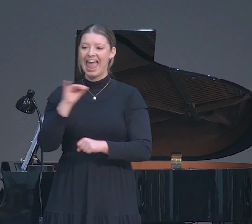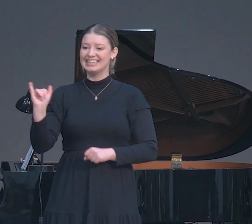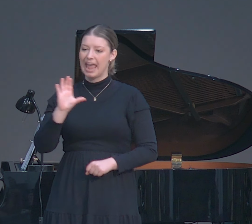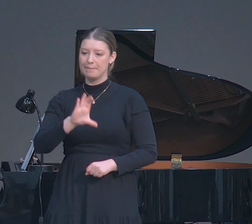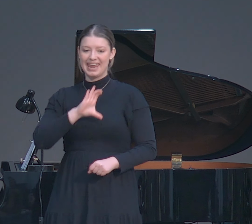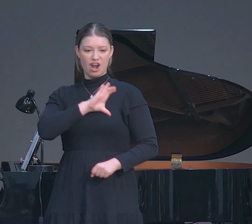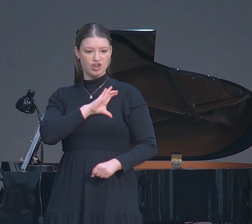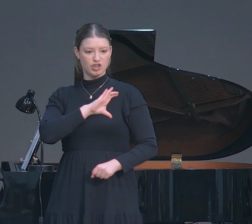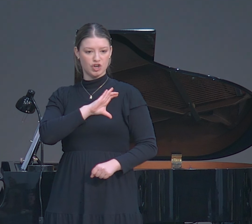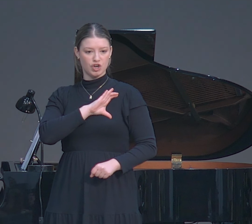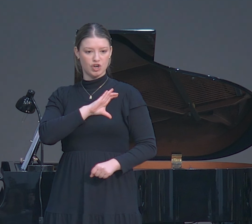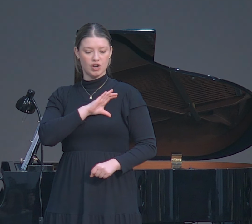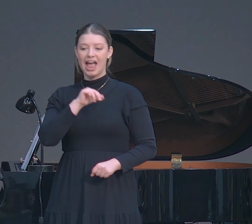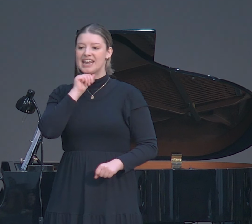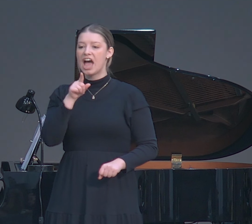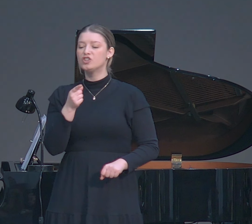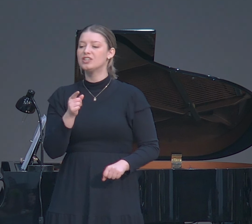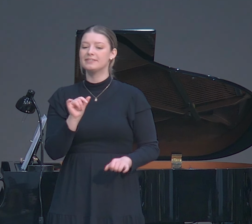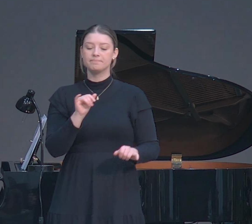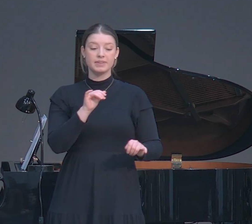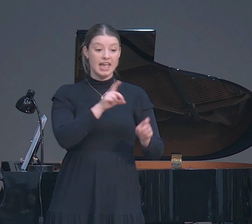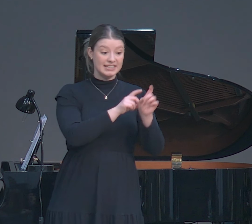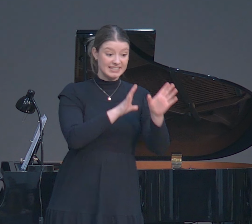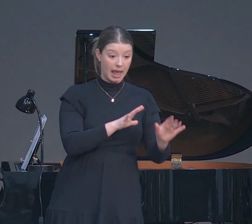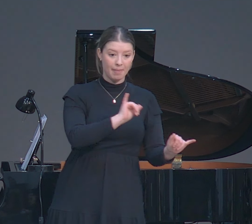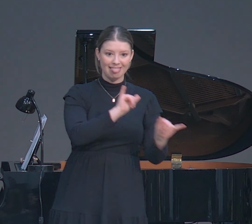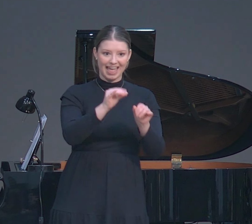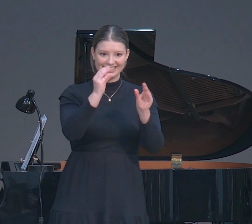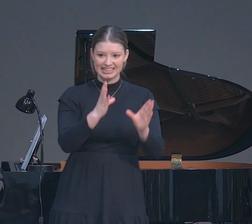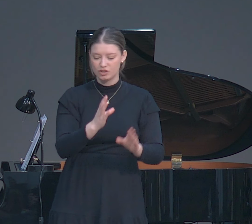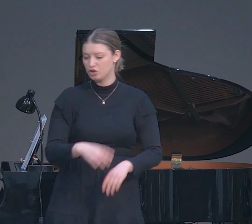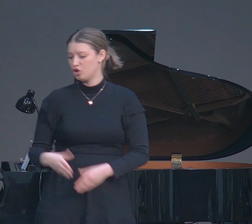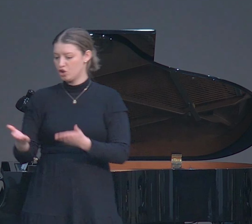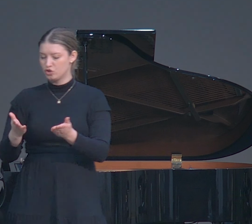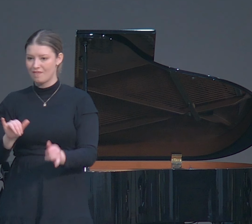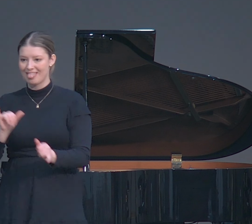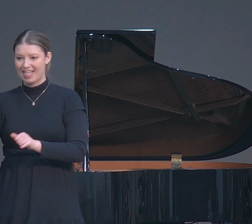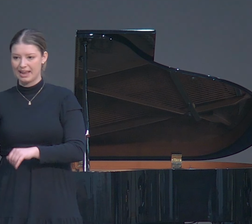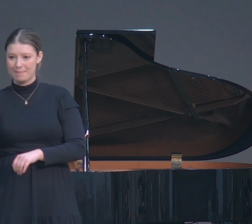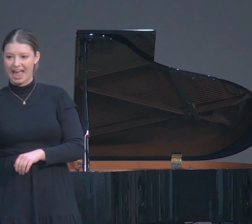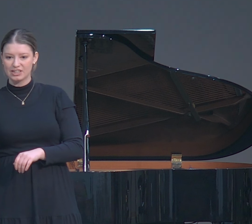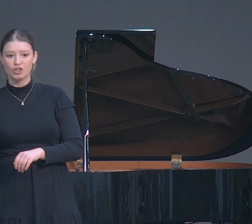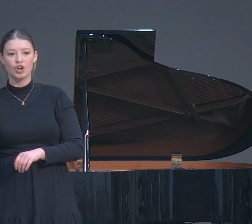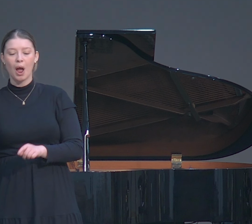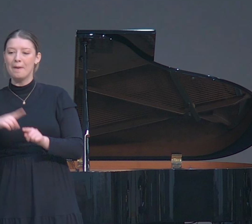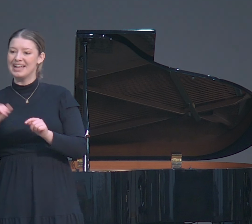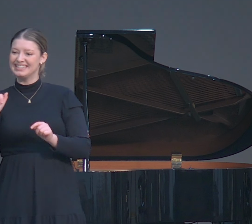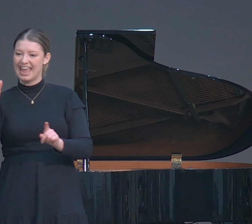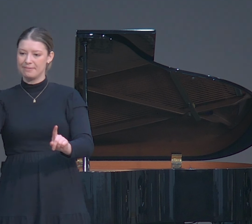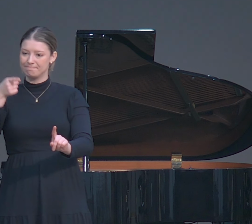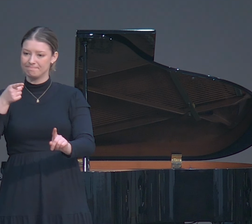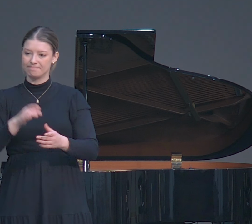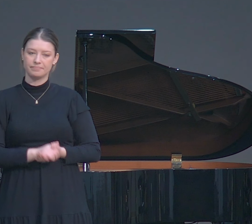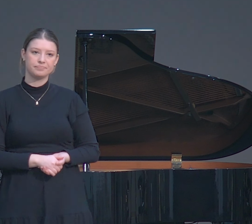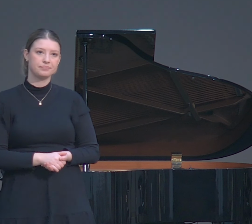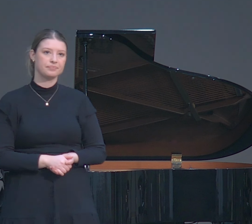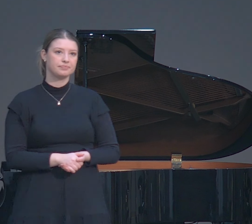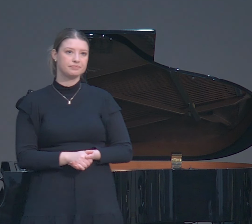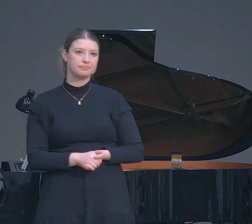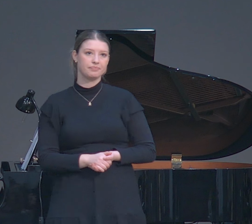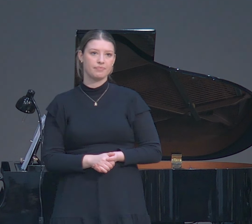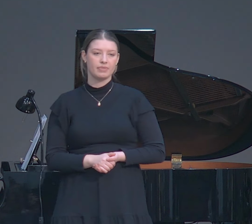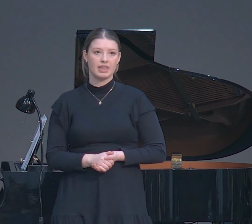and the servant like his master. You know, it's amazing when you look at the whole of chapter 10, you look at everything starting at verse 5 up to this